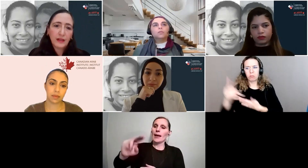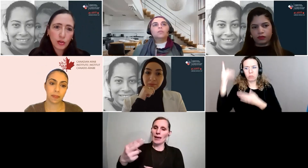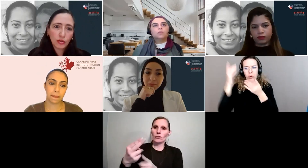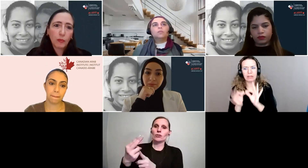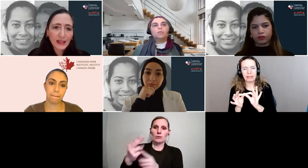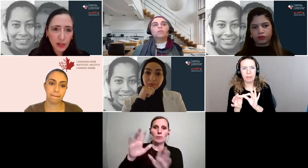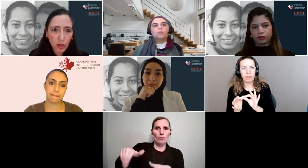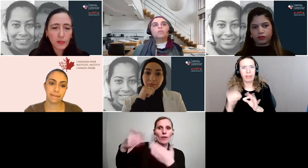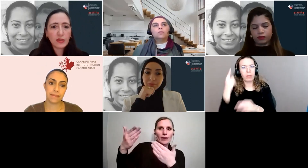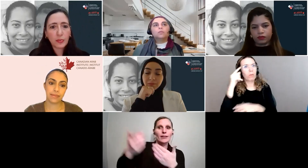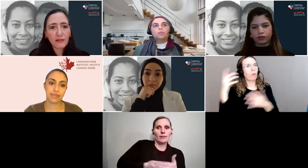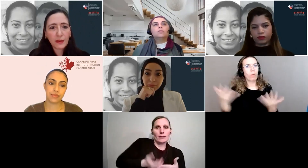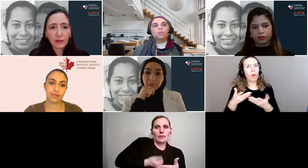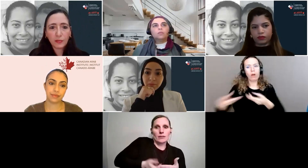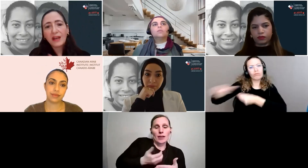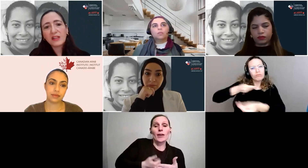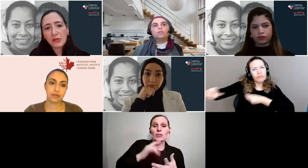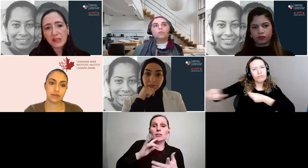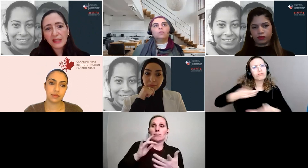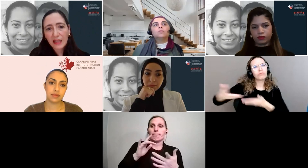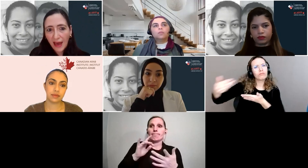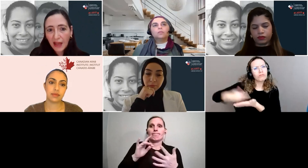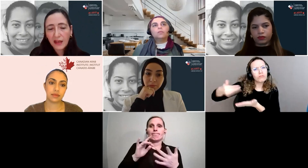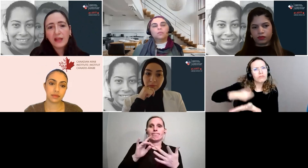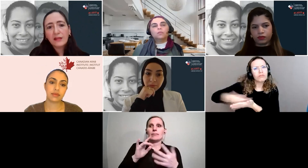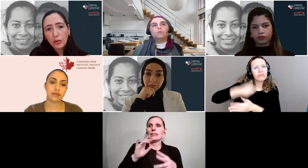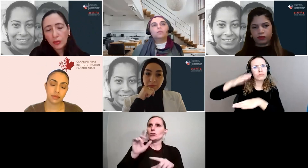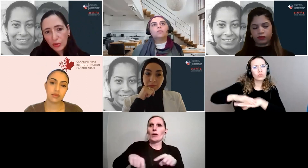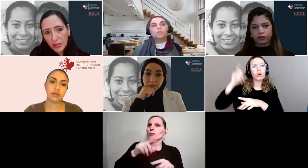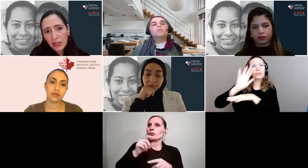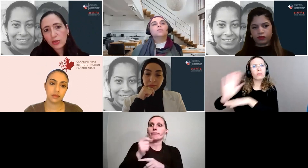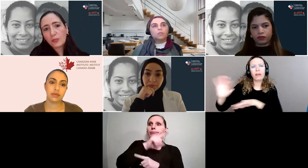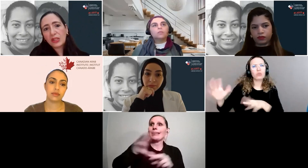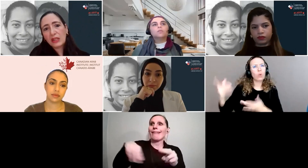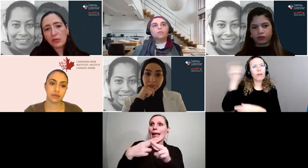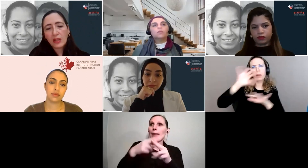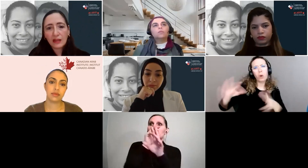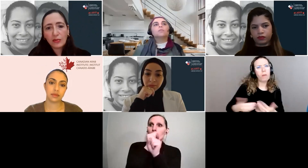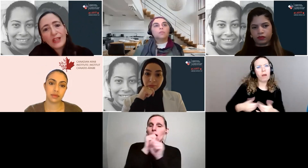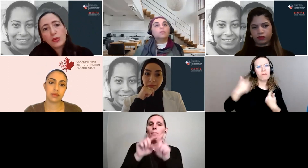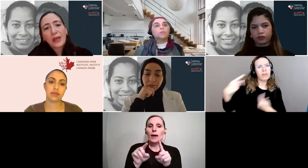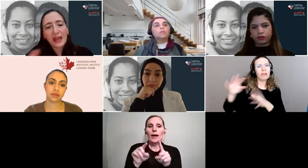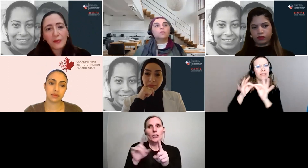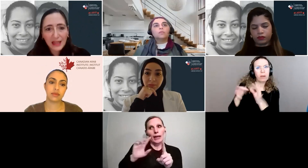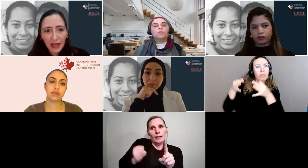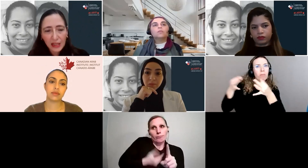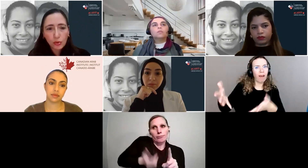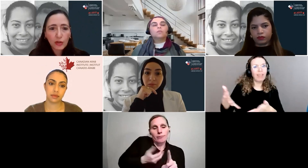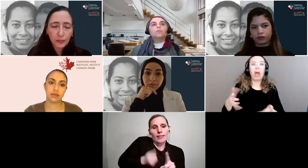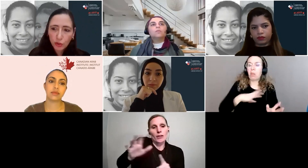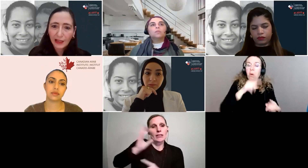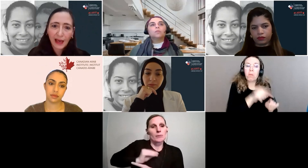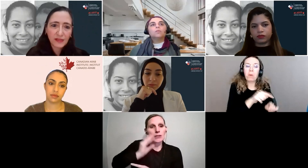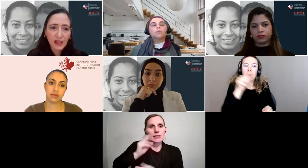debrief, you know, that was anonymous debrief about what experiences that they had, you know, during the interpreting, so they don't need to carry that